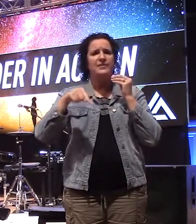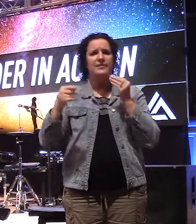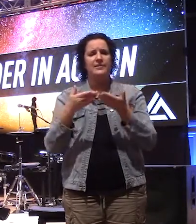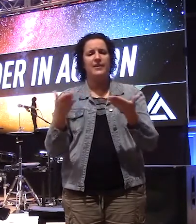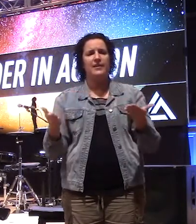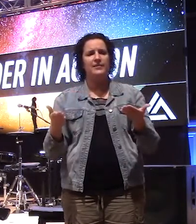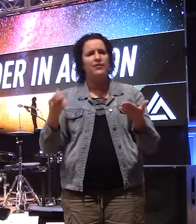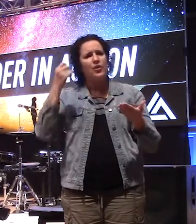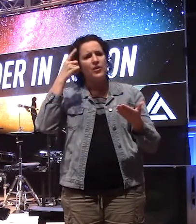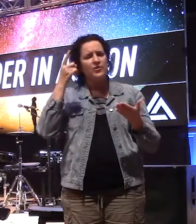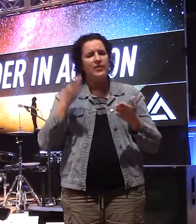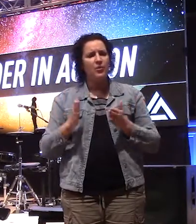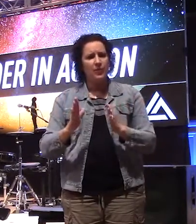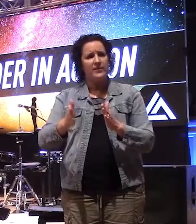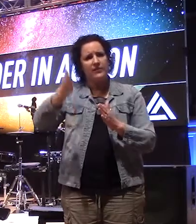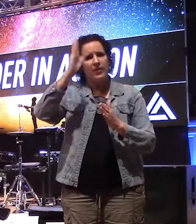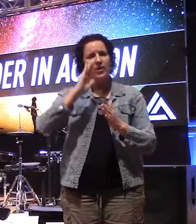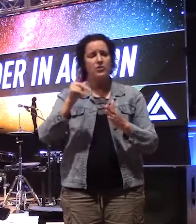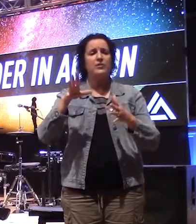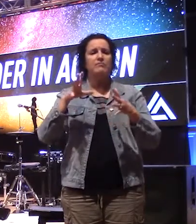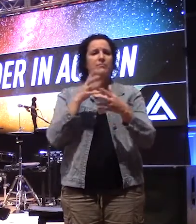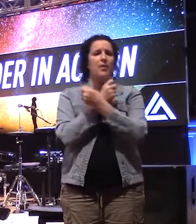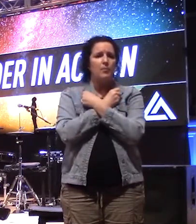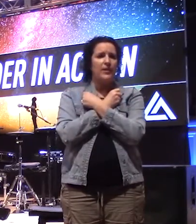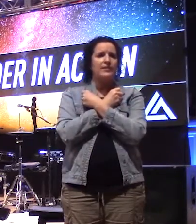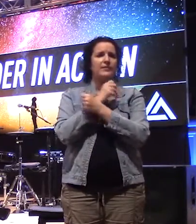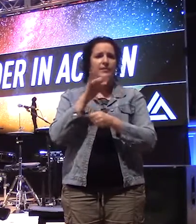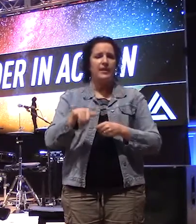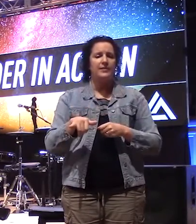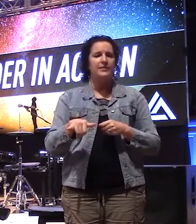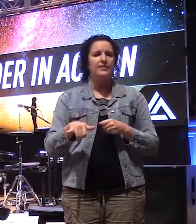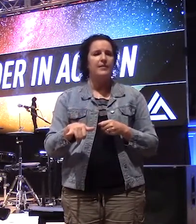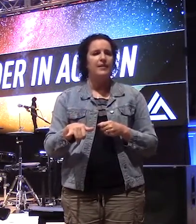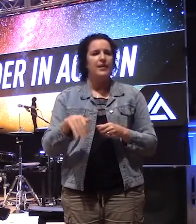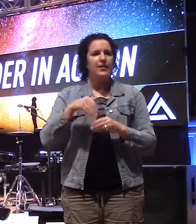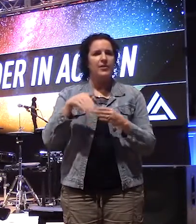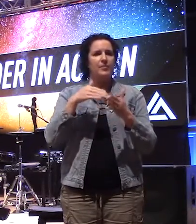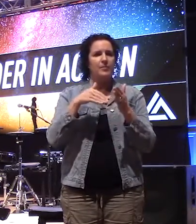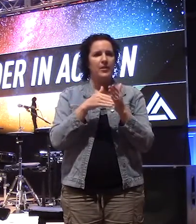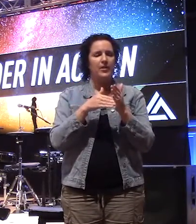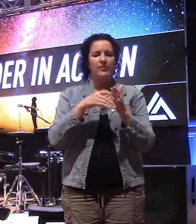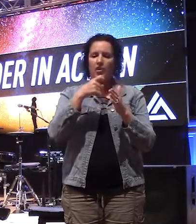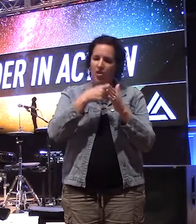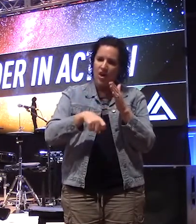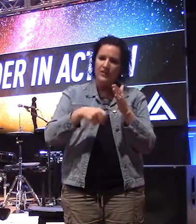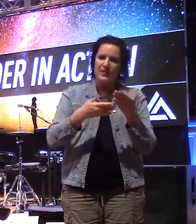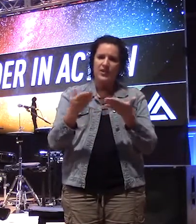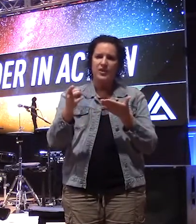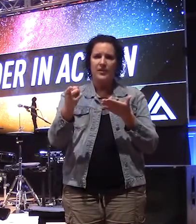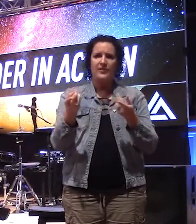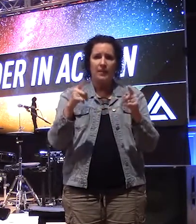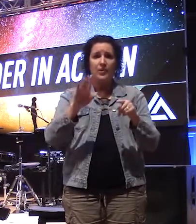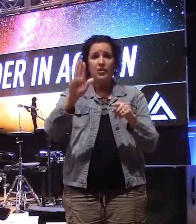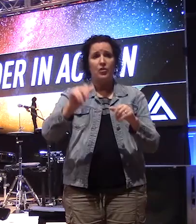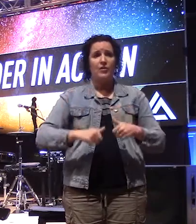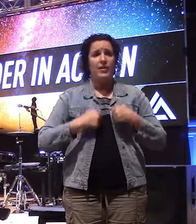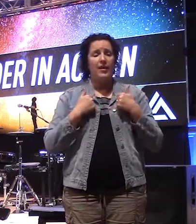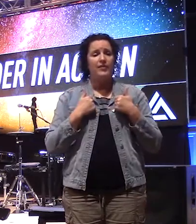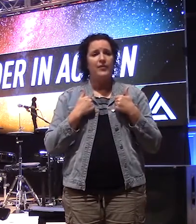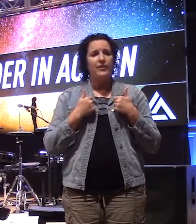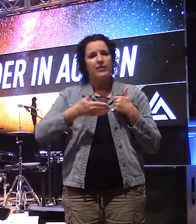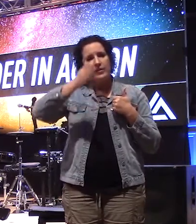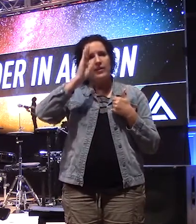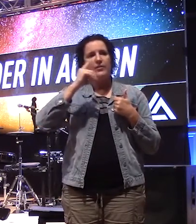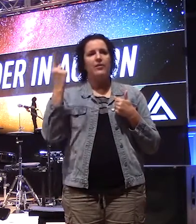the ways of it, you can embrace those times. And let me just say, in the midst of whatever costly thing you're going through,